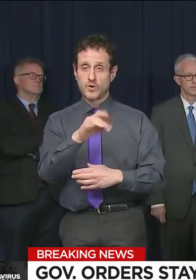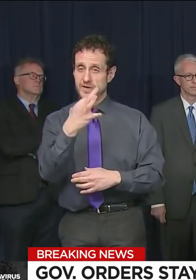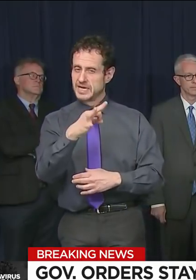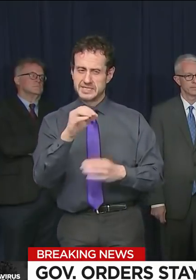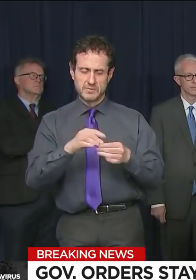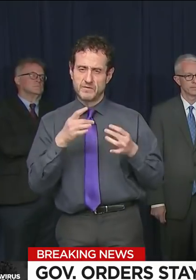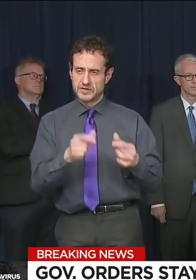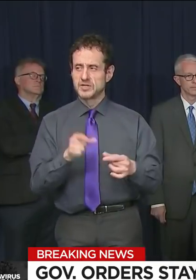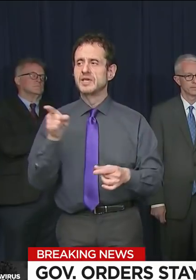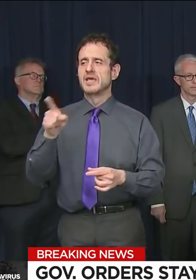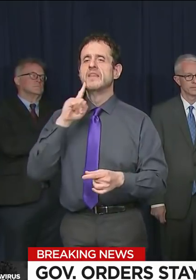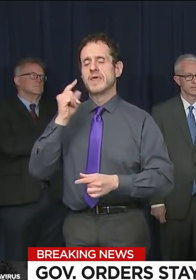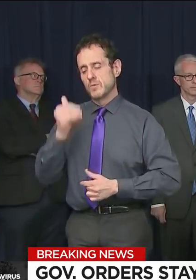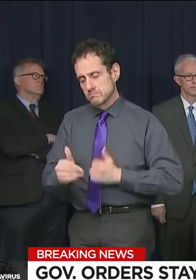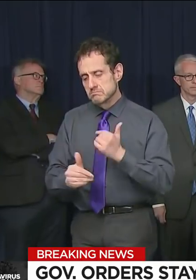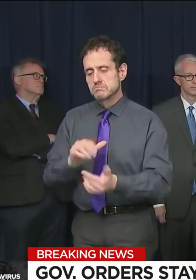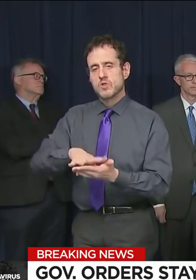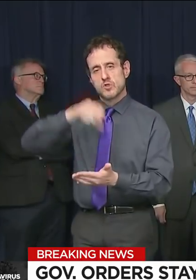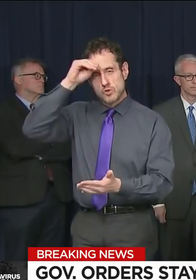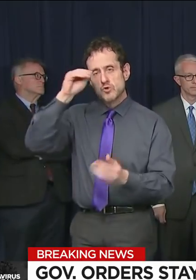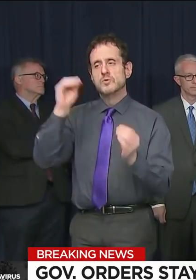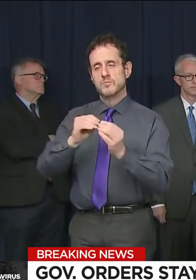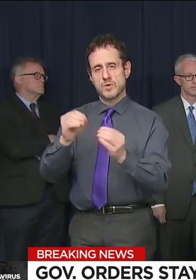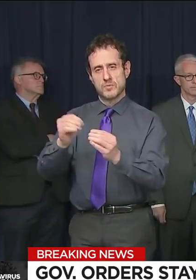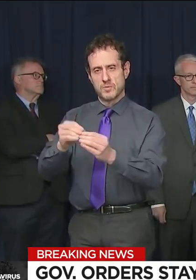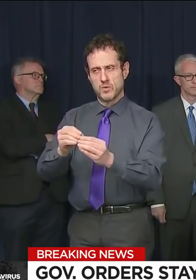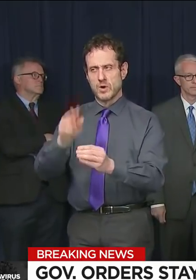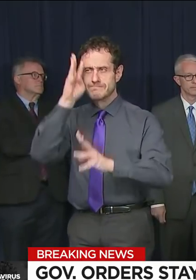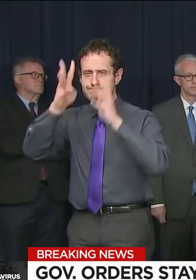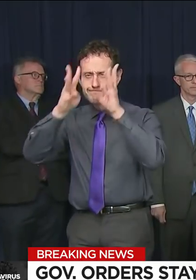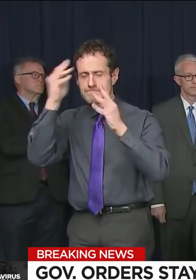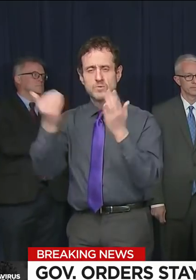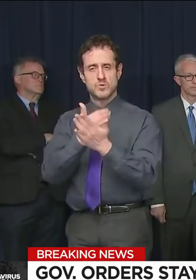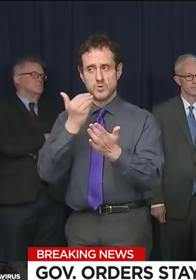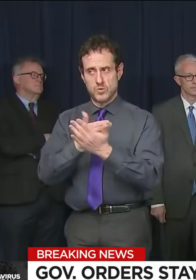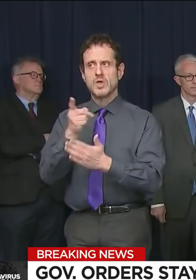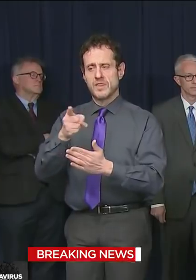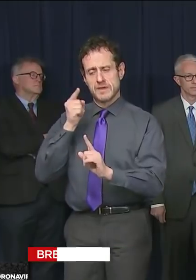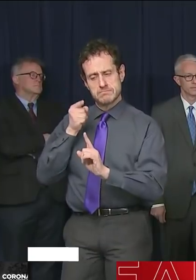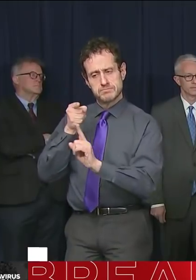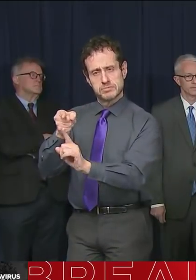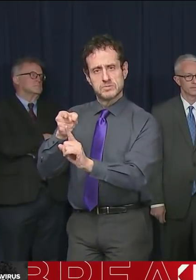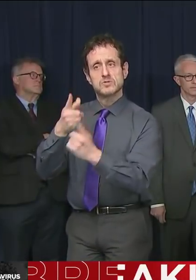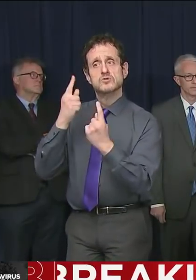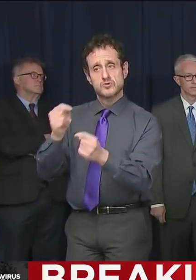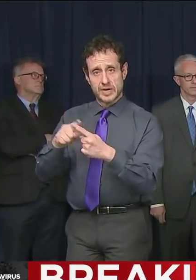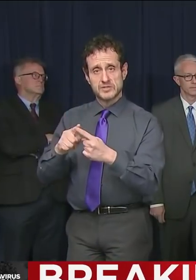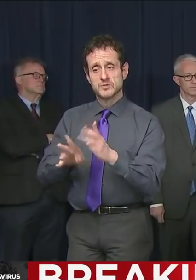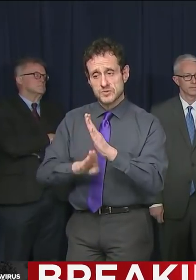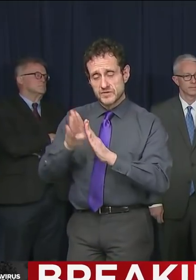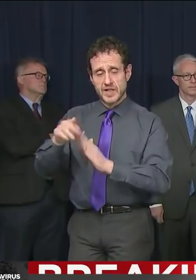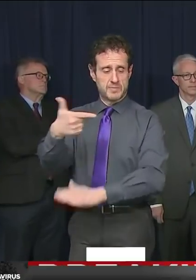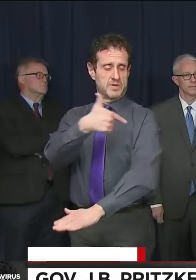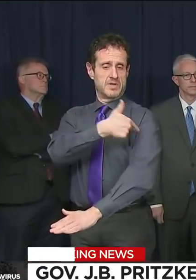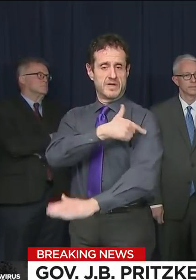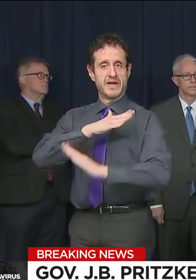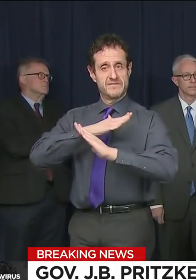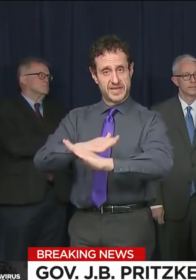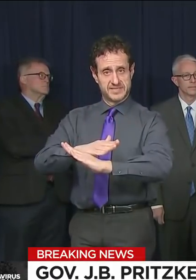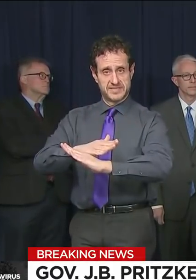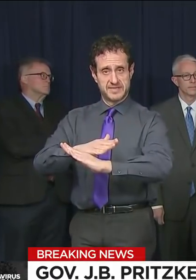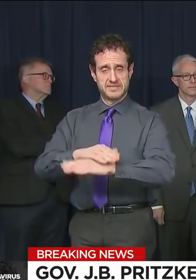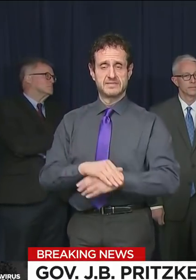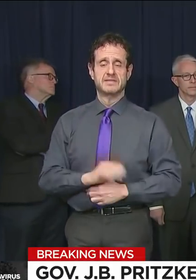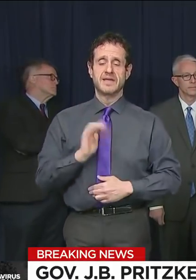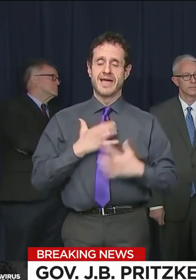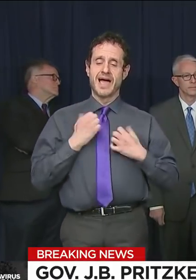as they learn, they're going to innovate. They're already on a path to develop a vaccine. Our healthcare infrastructure will adapt